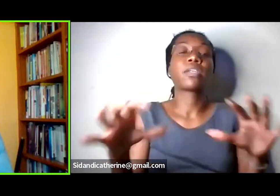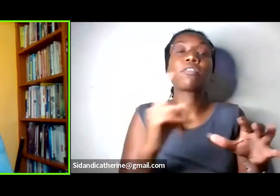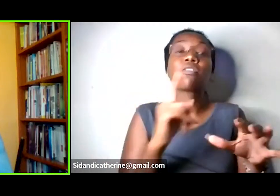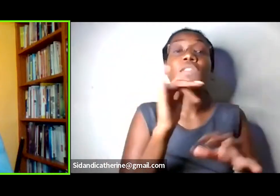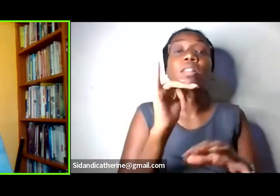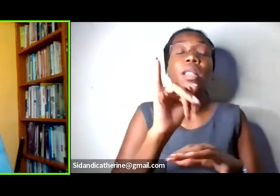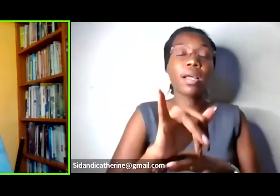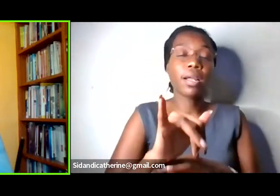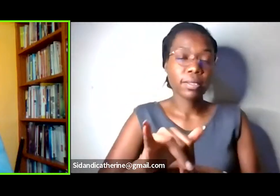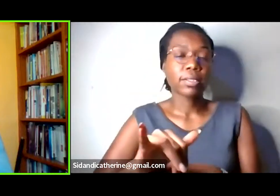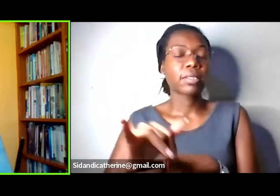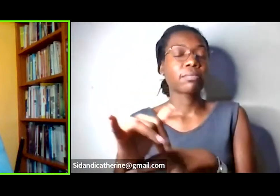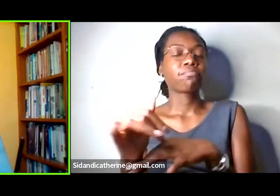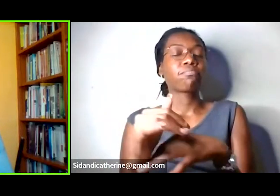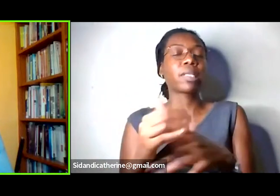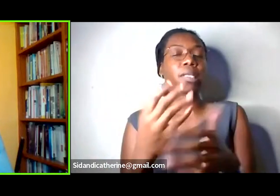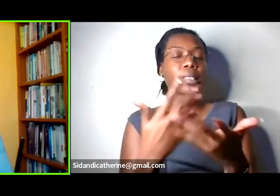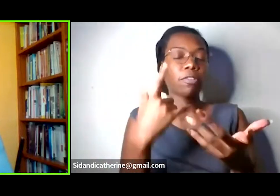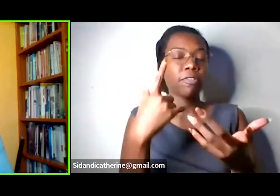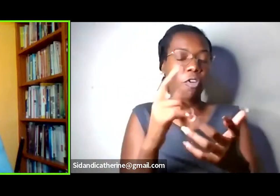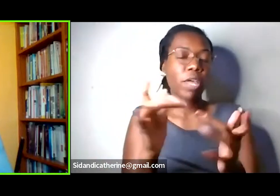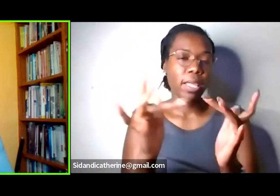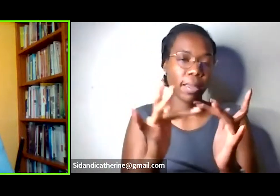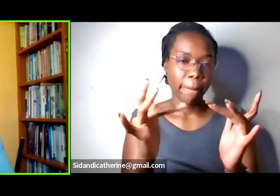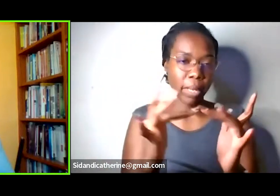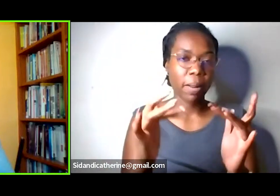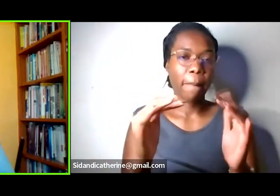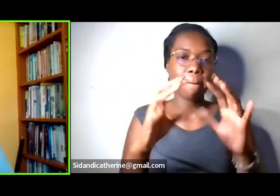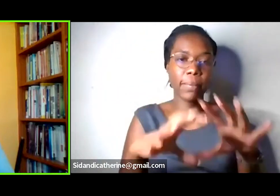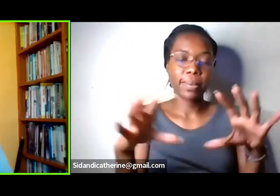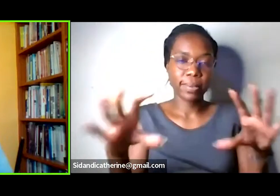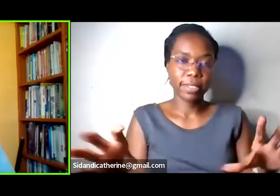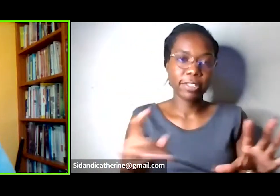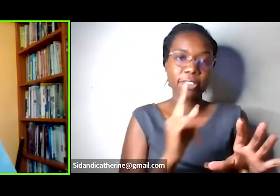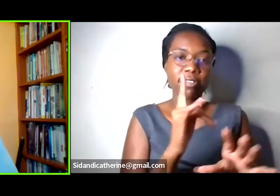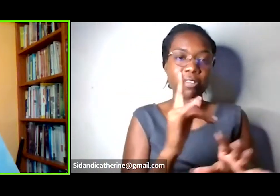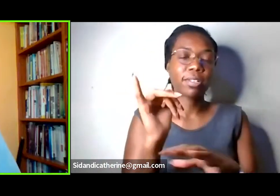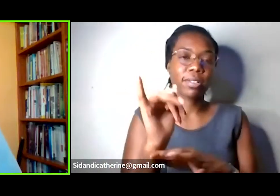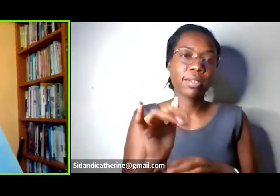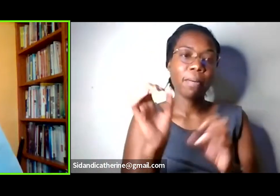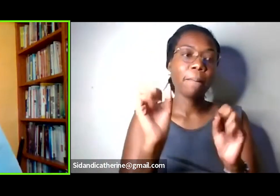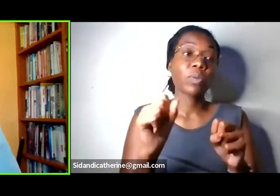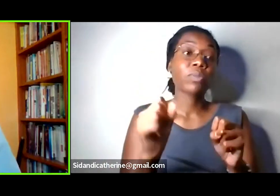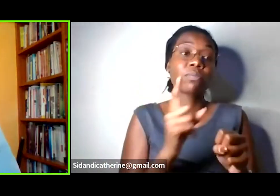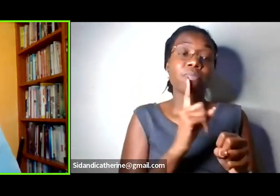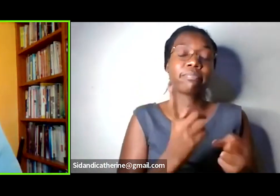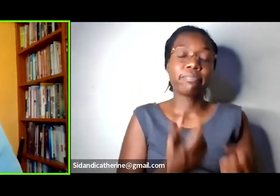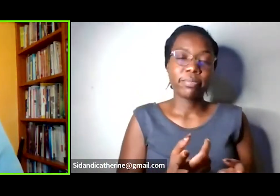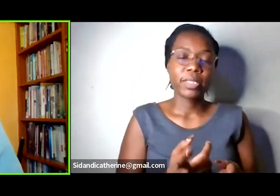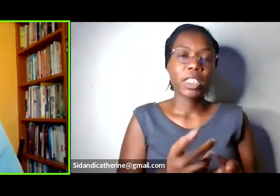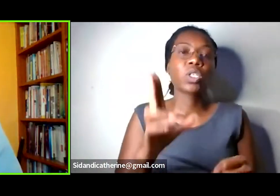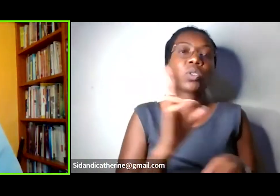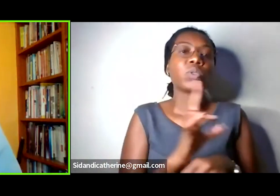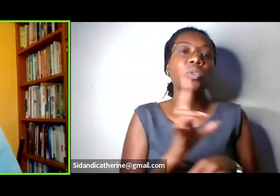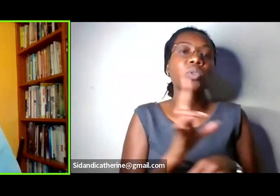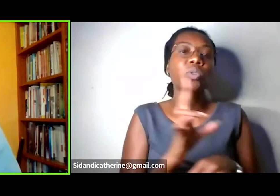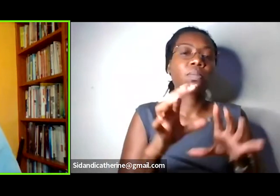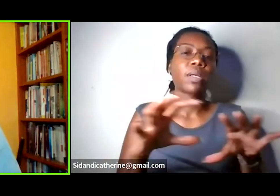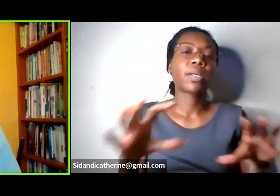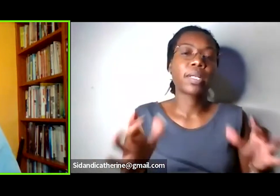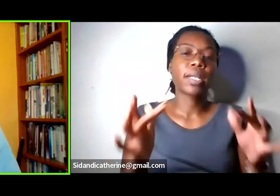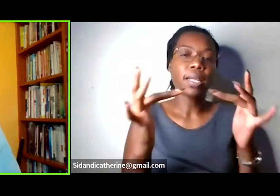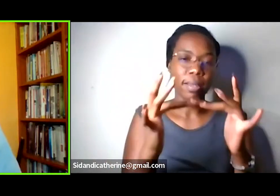code, because somebody must get that you're speaking to me about what matters to me. If they feel it's not for me, they